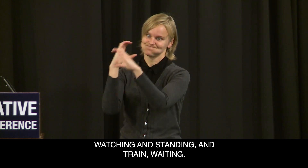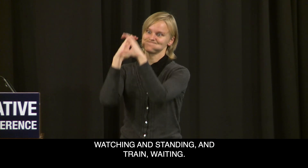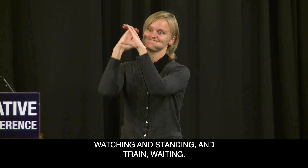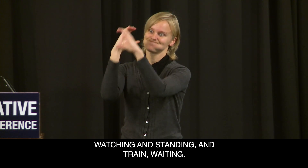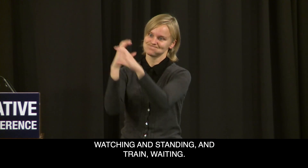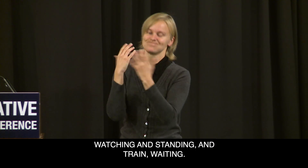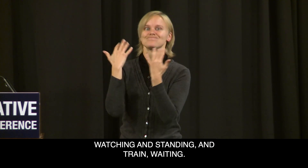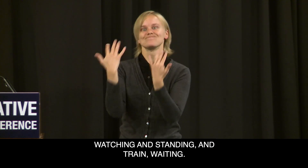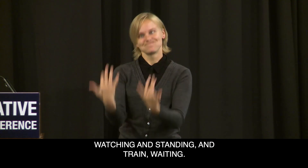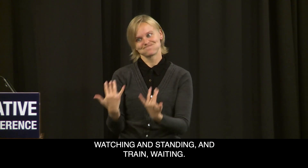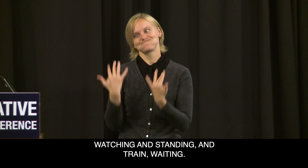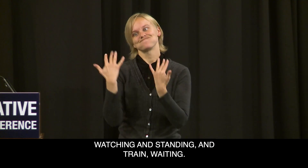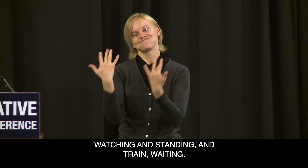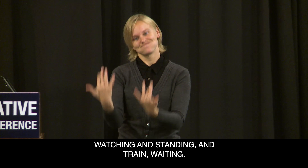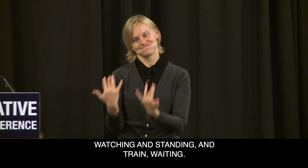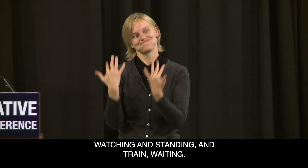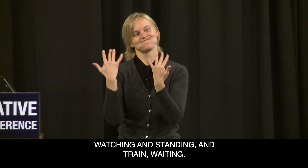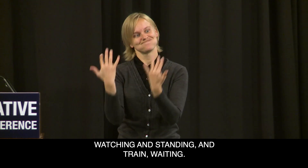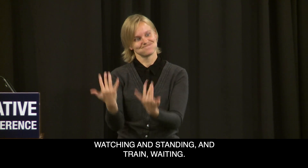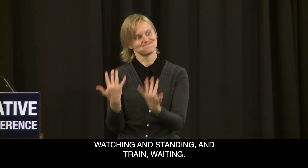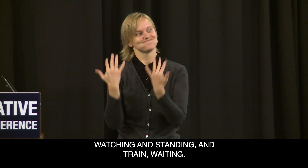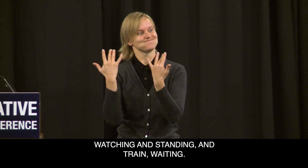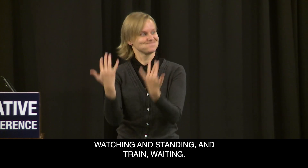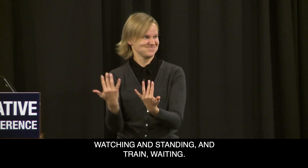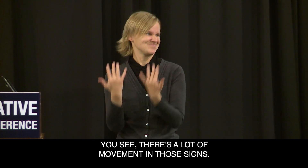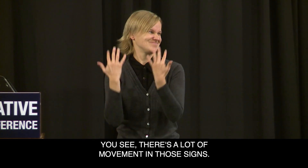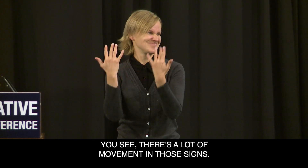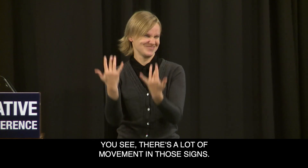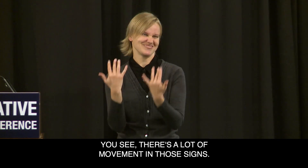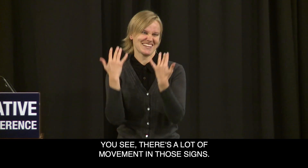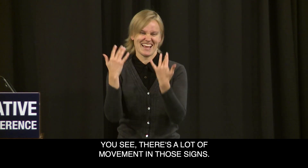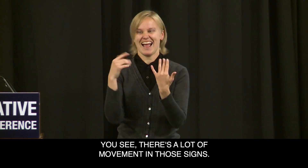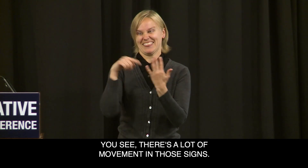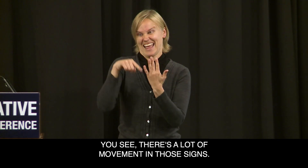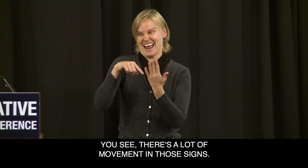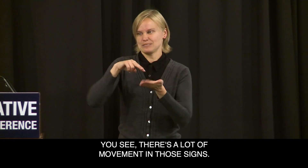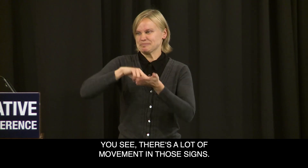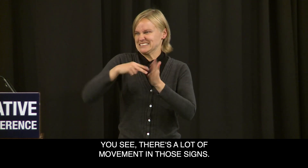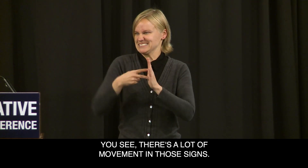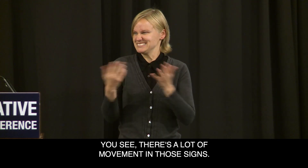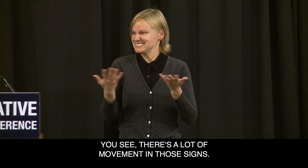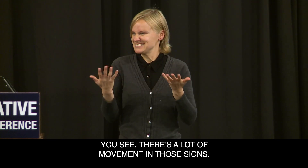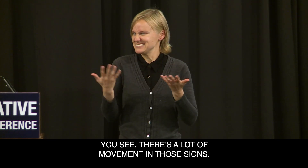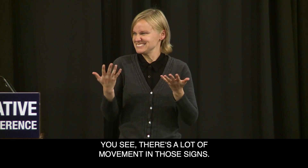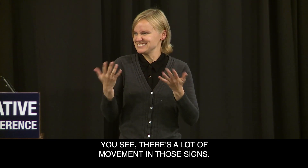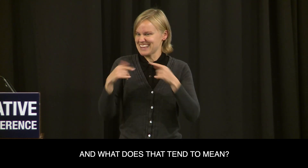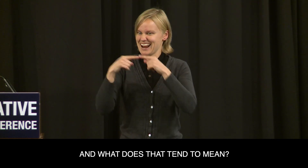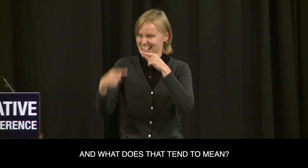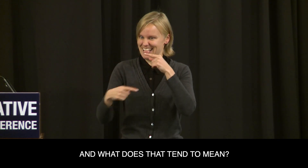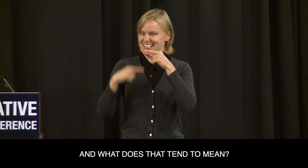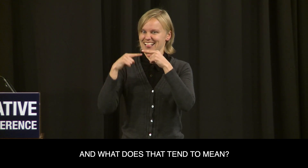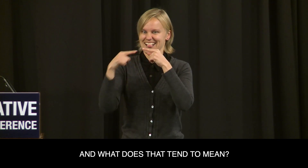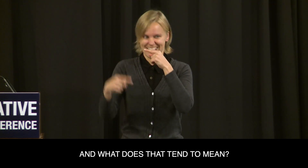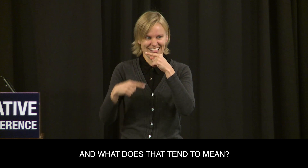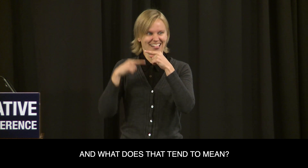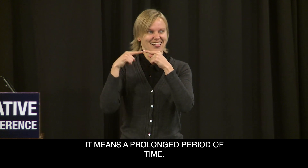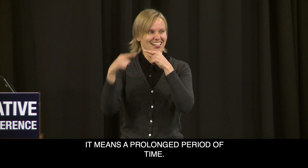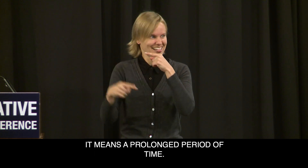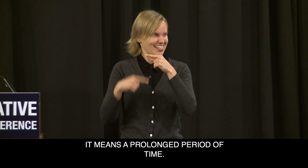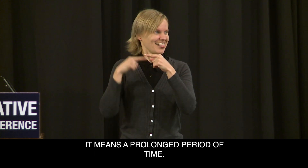train, waiting. If you see, there's a lot of movement in those signs. And what does that tend to mean? It means a prolonged